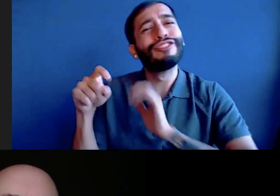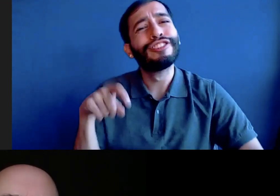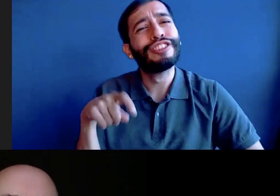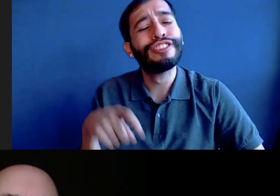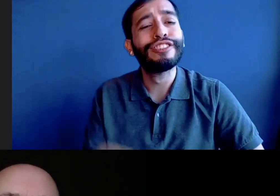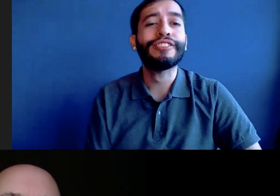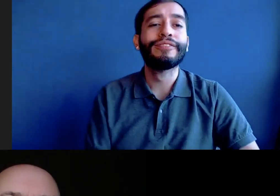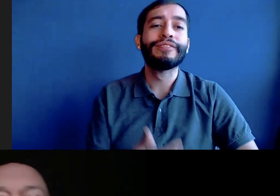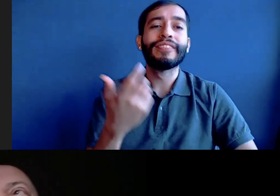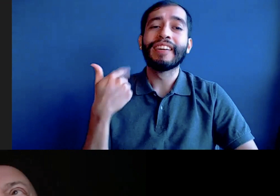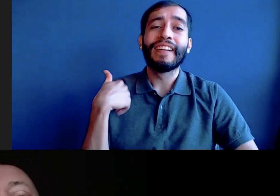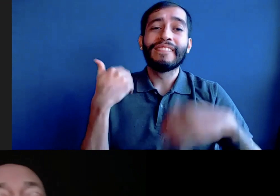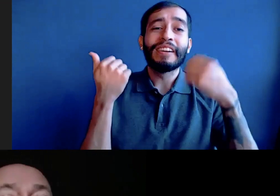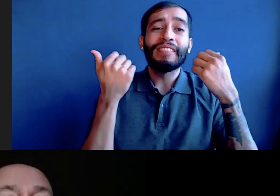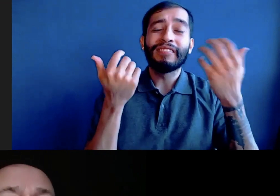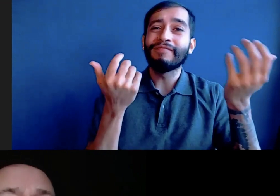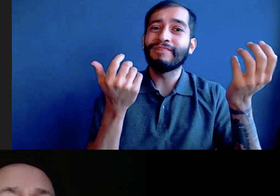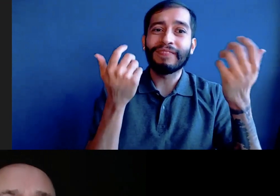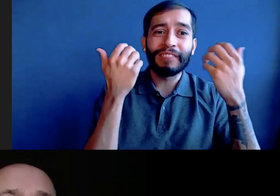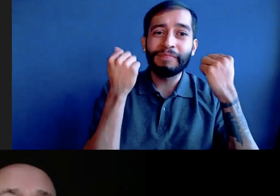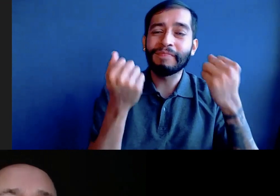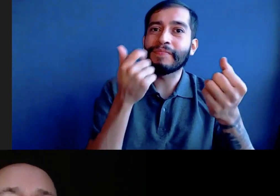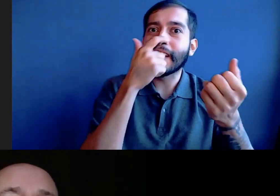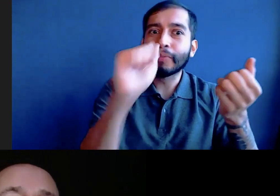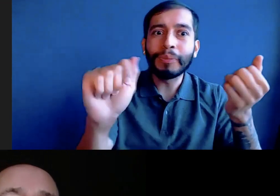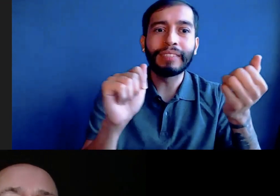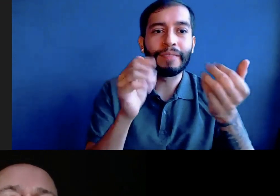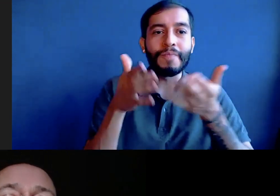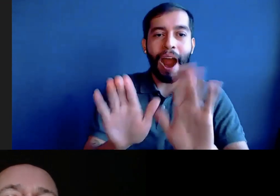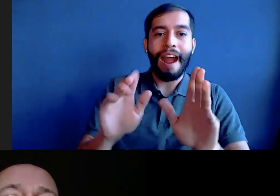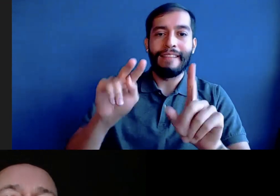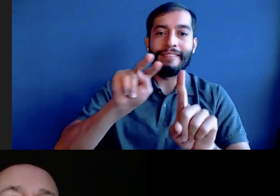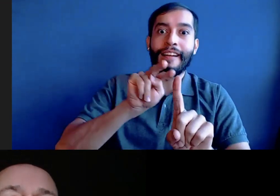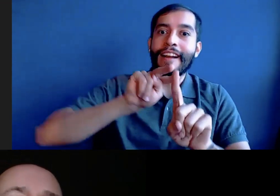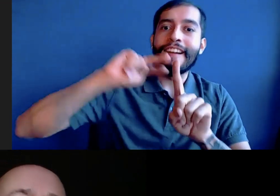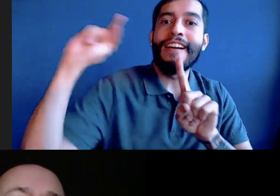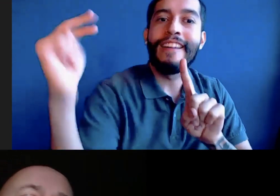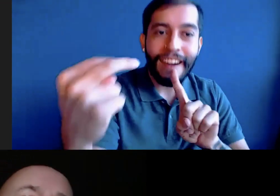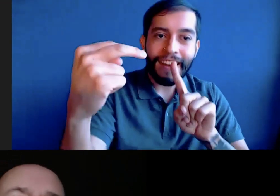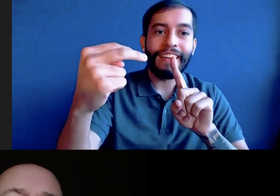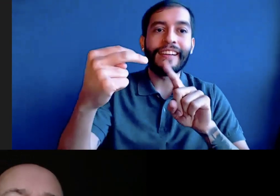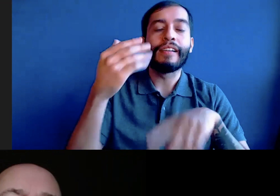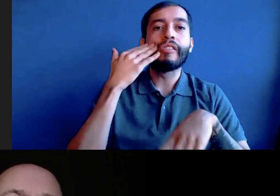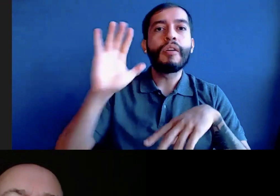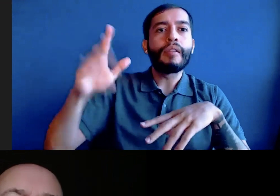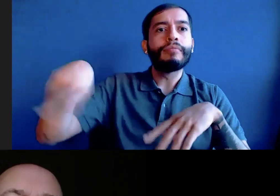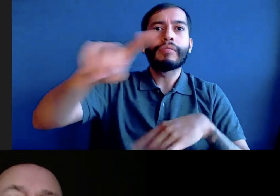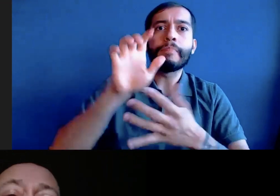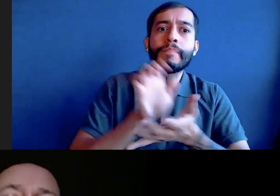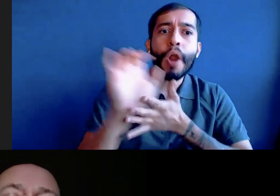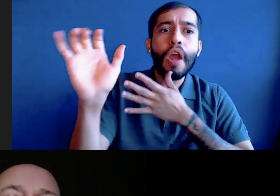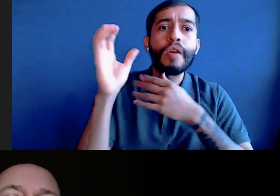at the world. We're, you know, a lot of us are marginalized, pushed to the outside. And if you want to find out about a society, talk to those who are pushed to the